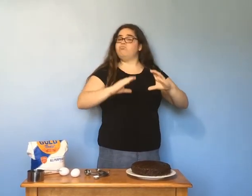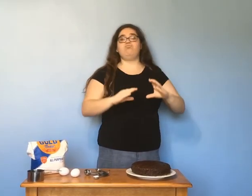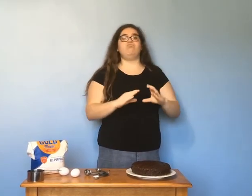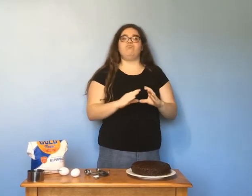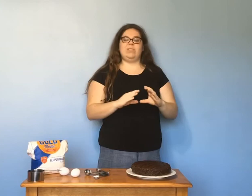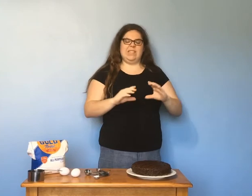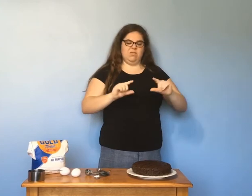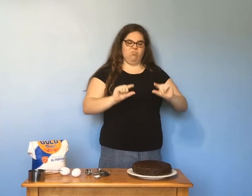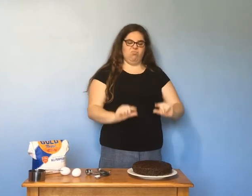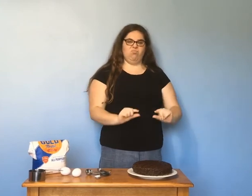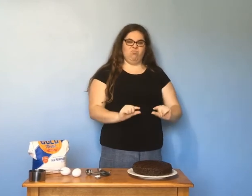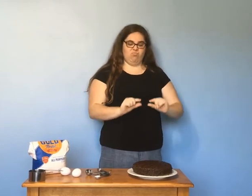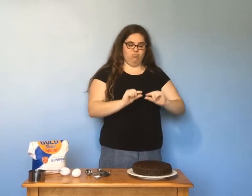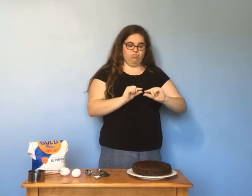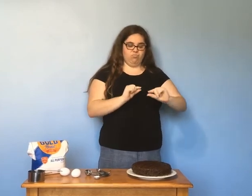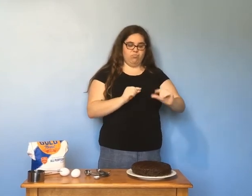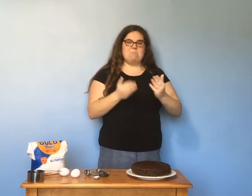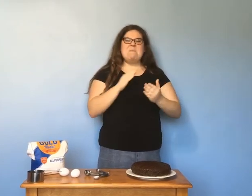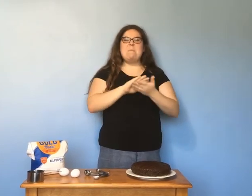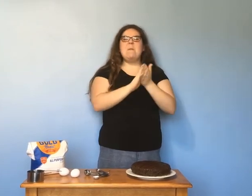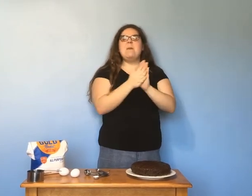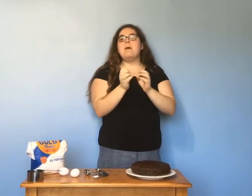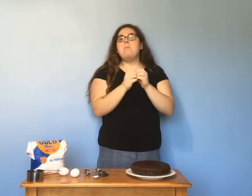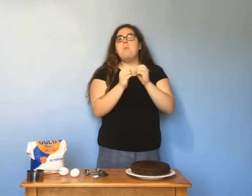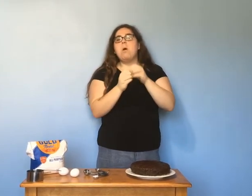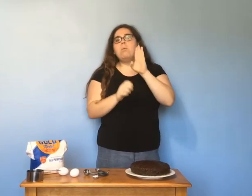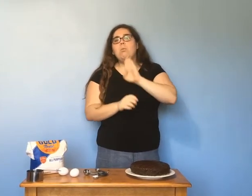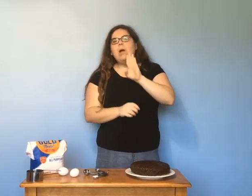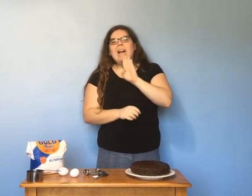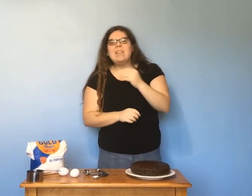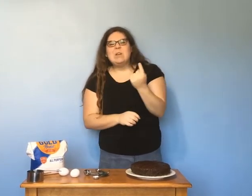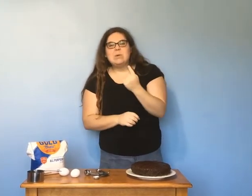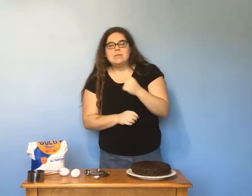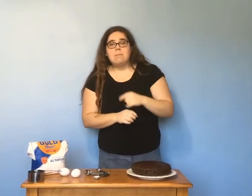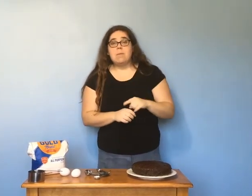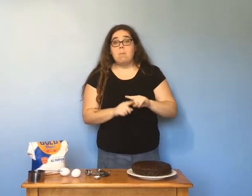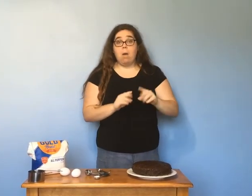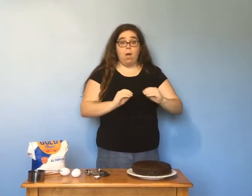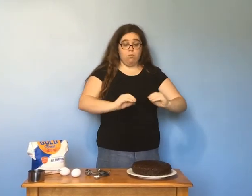our cake is not going to rise. It's going to stay this little flat. It'd be more like a brownie than a cake.